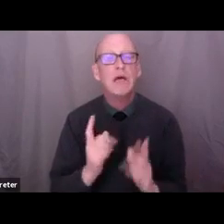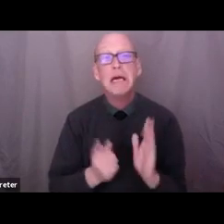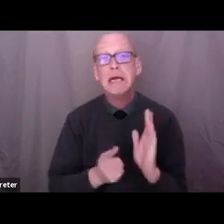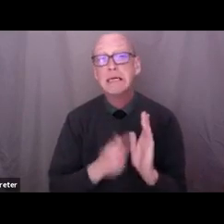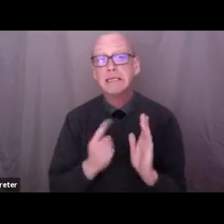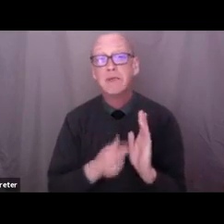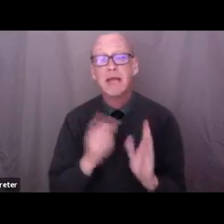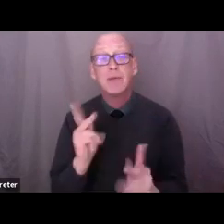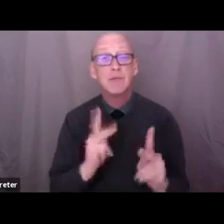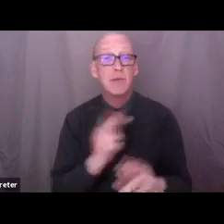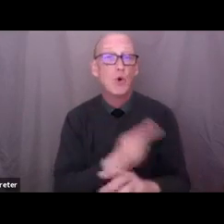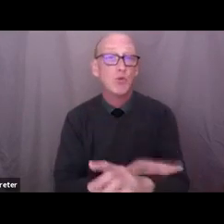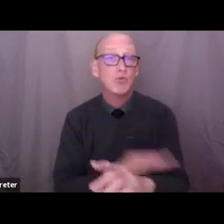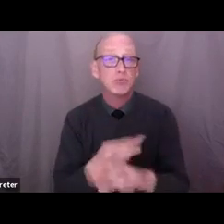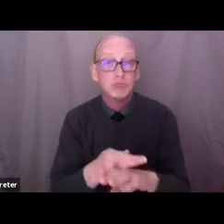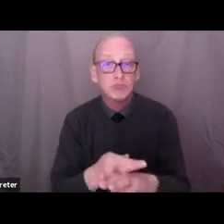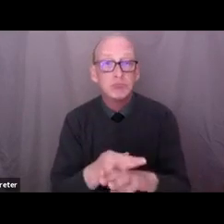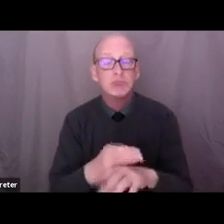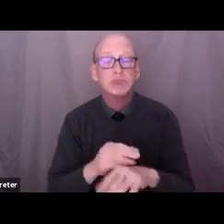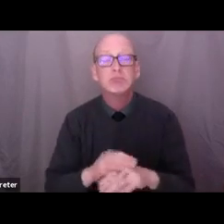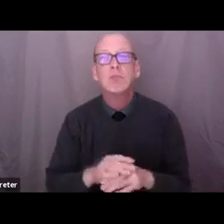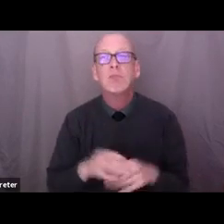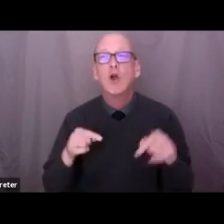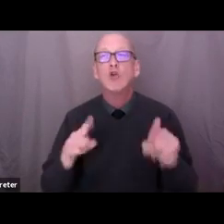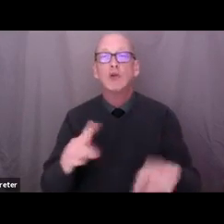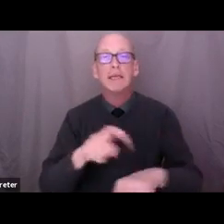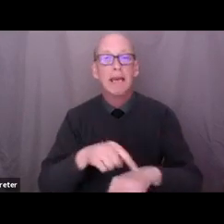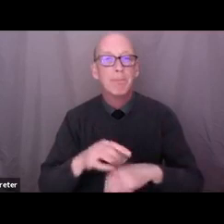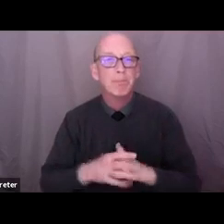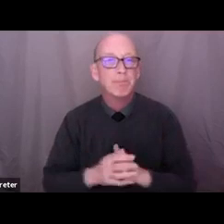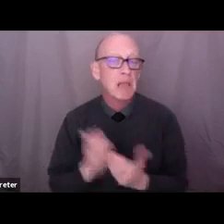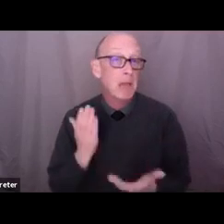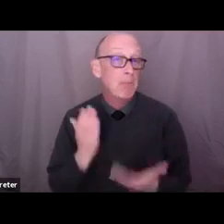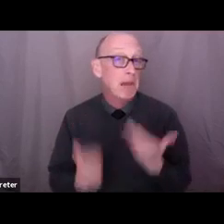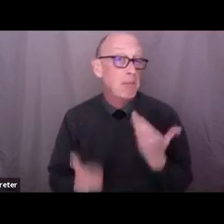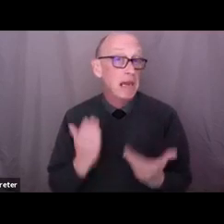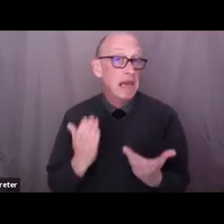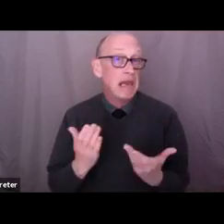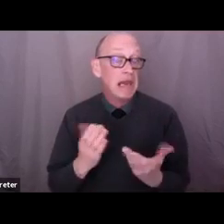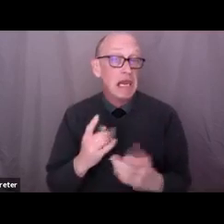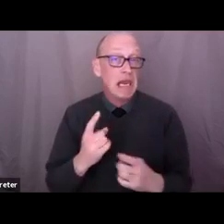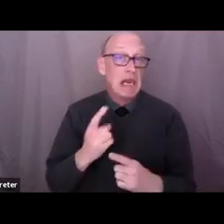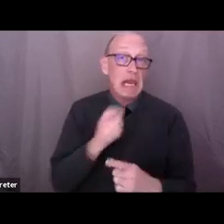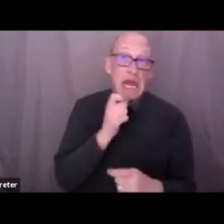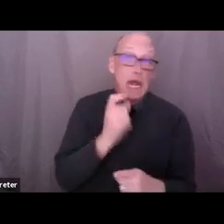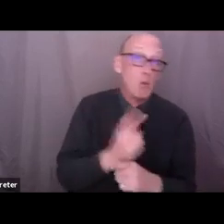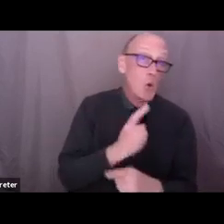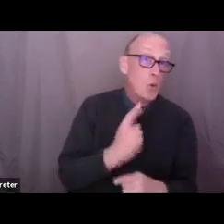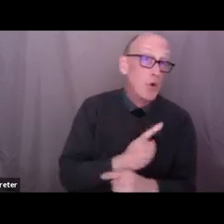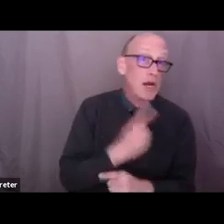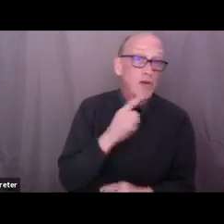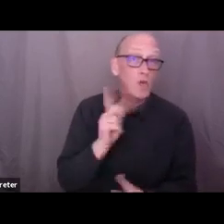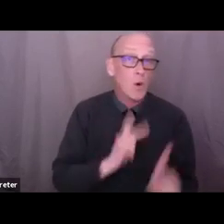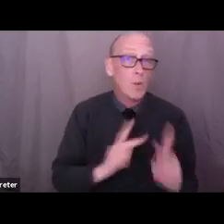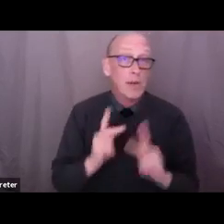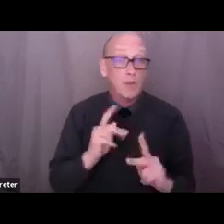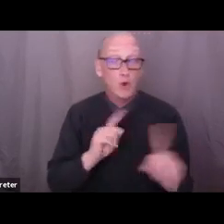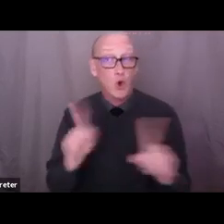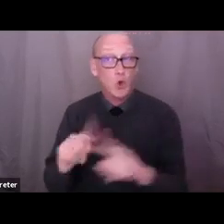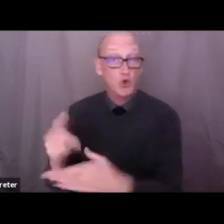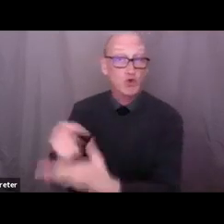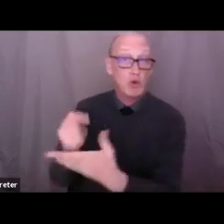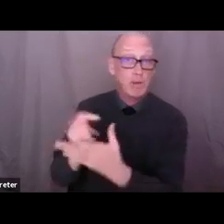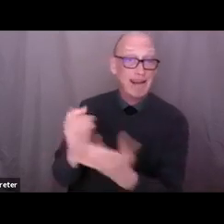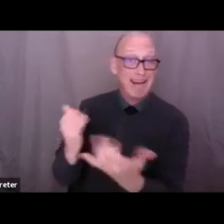relapse. During this time, it might not be appropriate for people to get into treatment, and